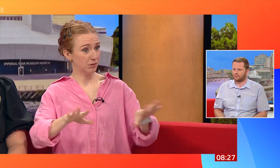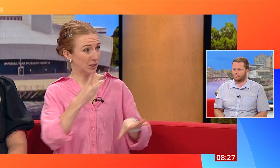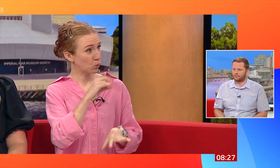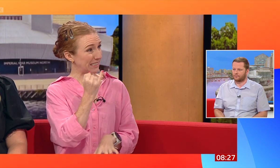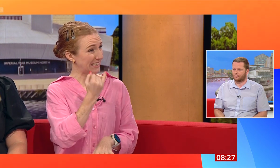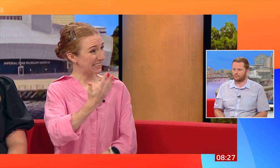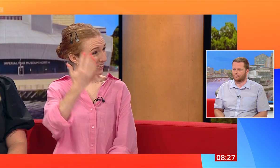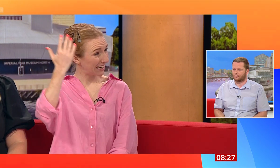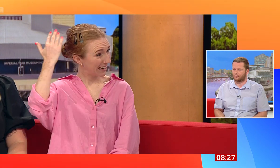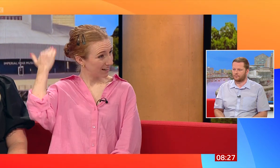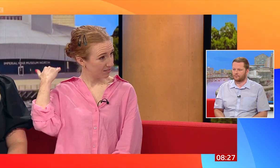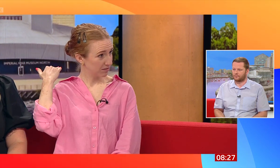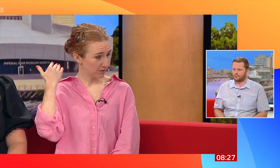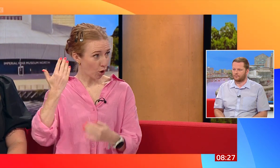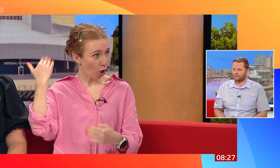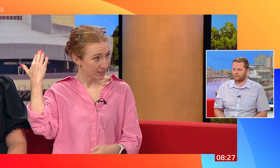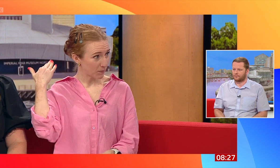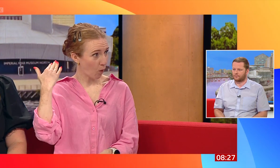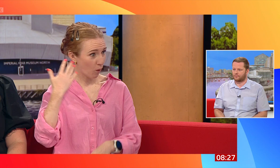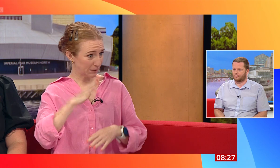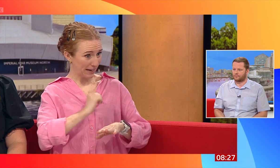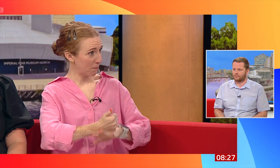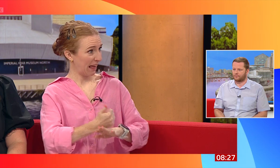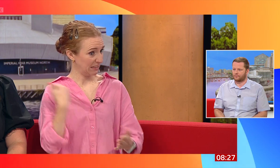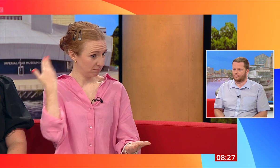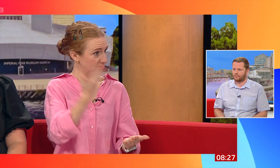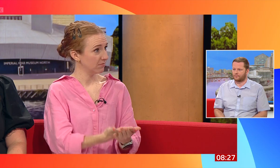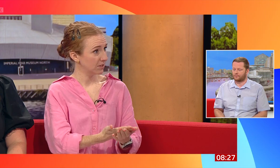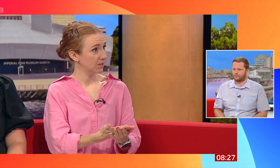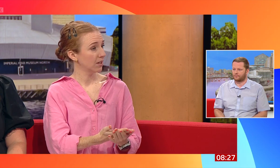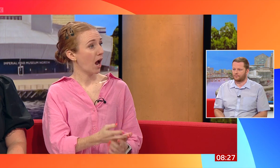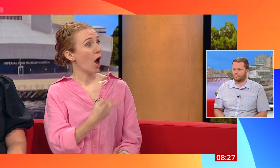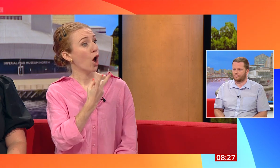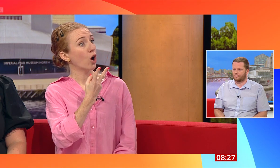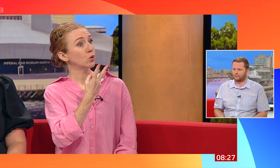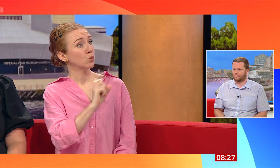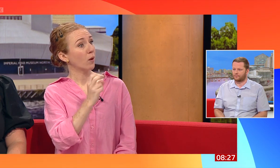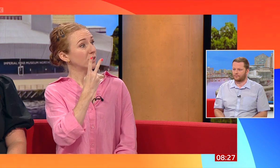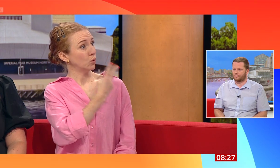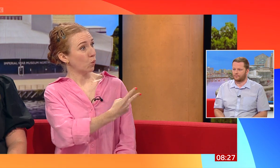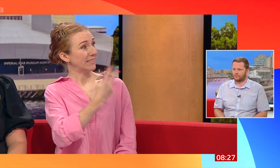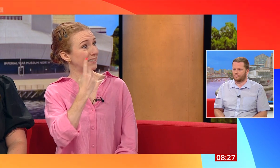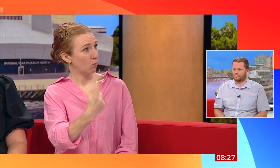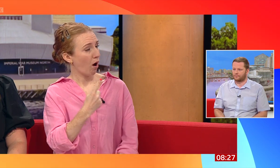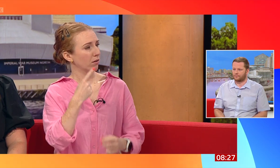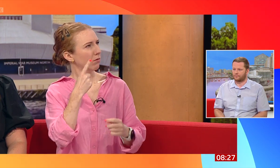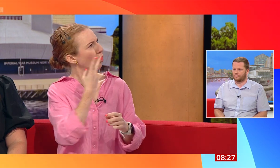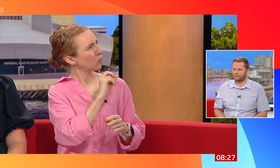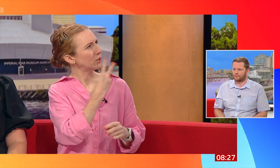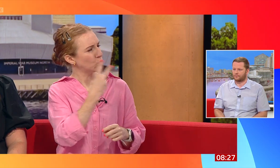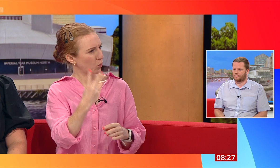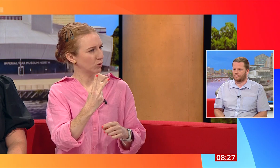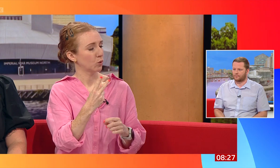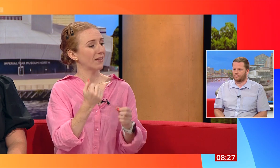And the NHS is, when we're looking at when it started, when it's established,